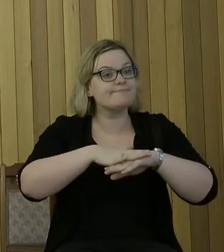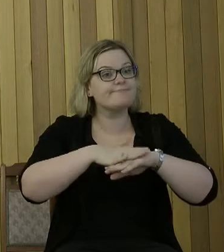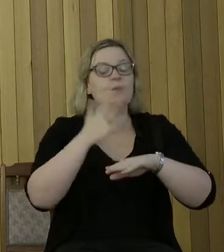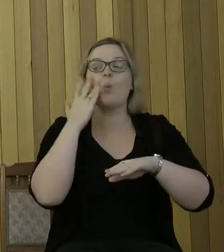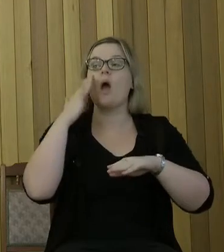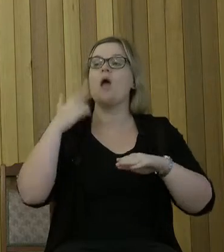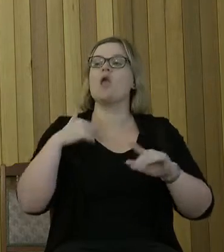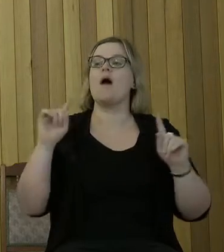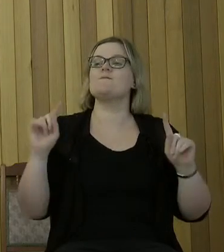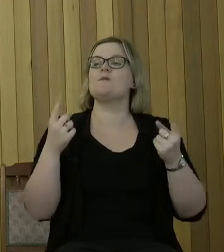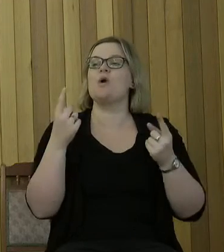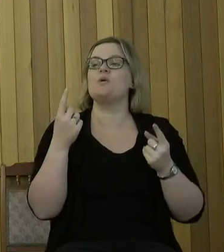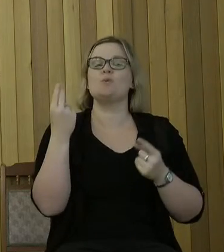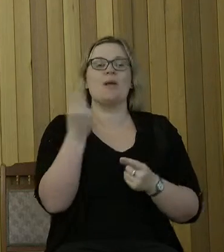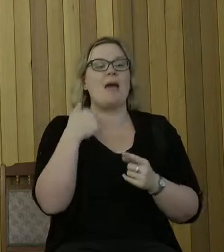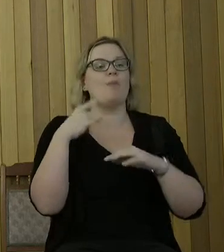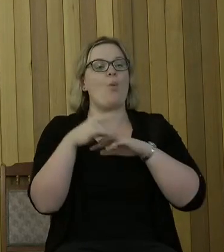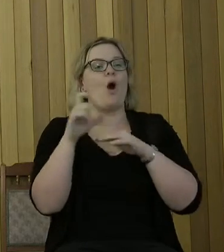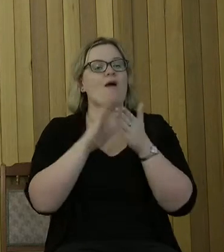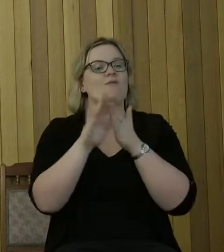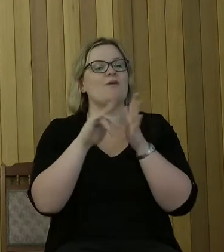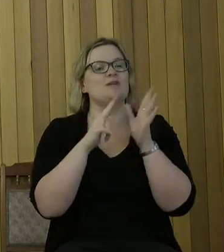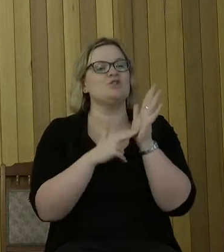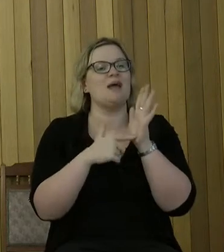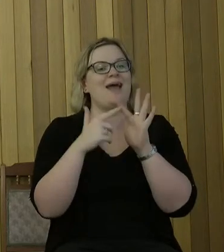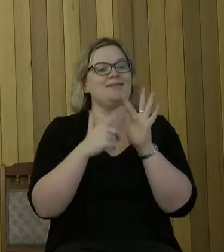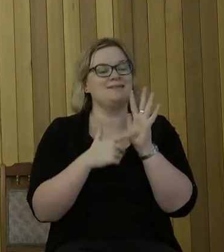When I first went out with my wife Chantel, we were at Avondale.